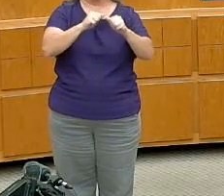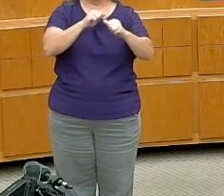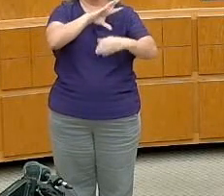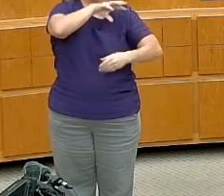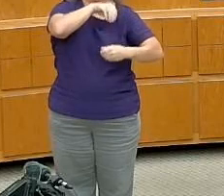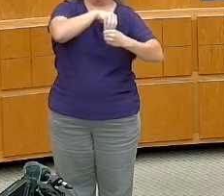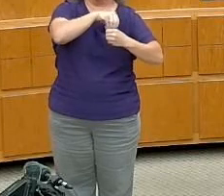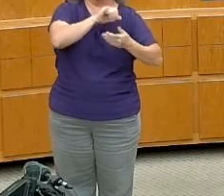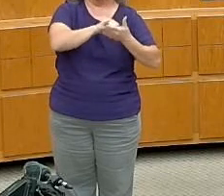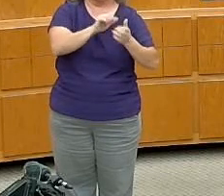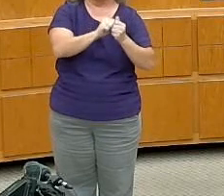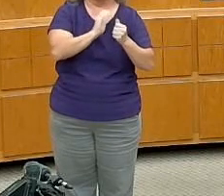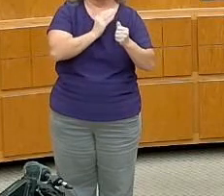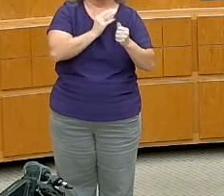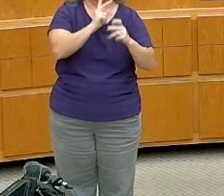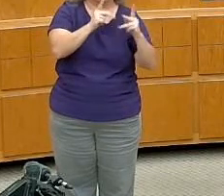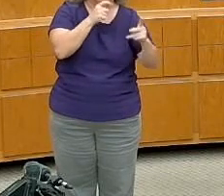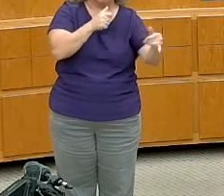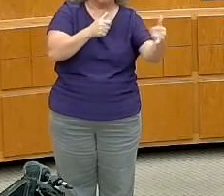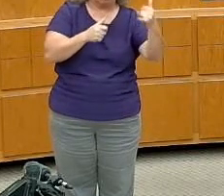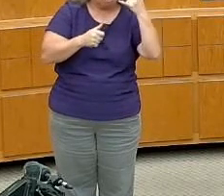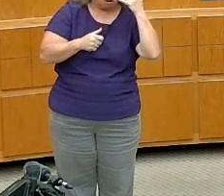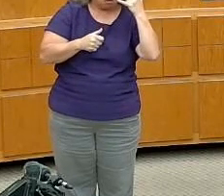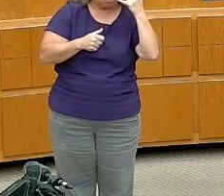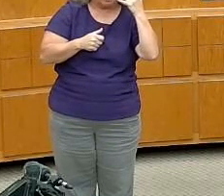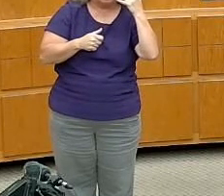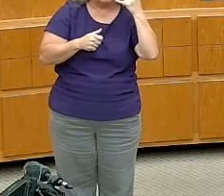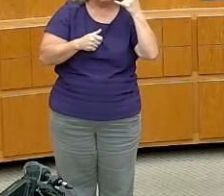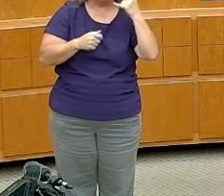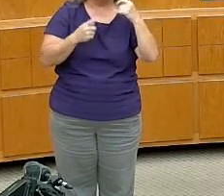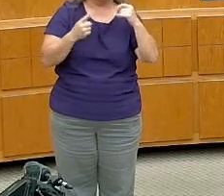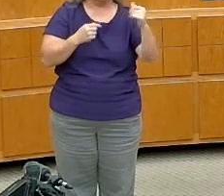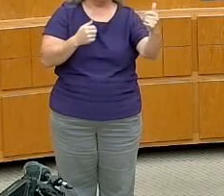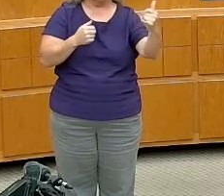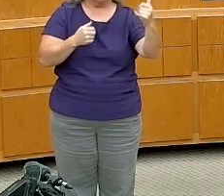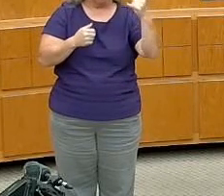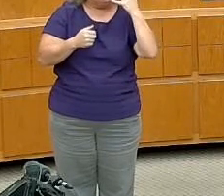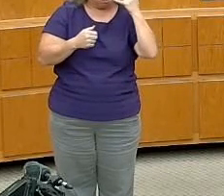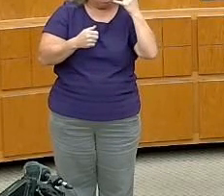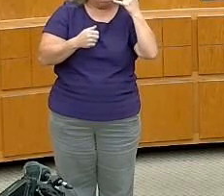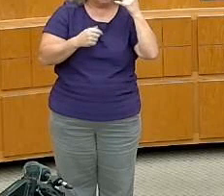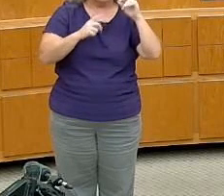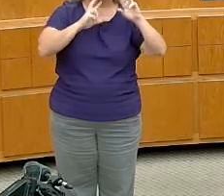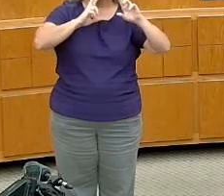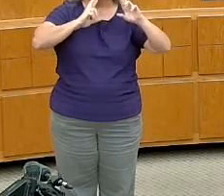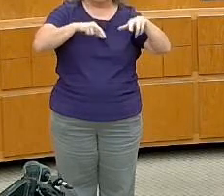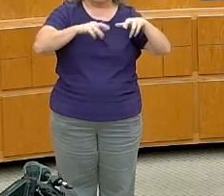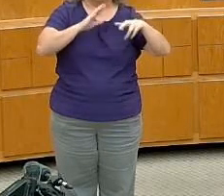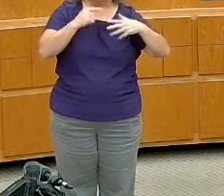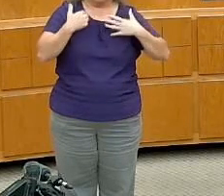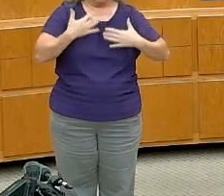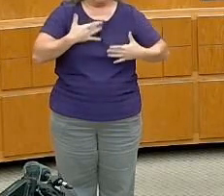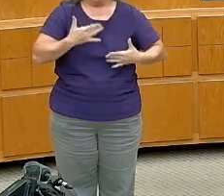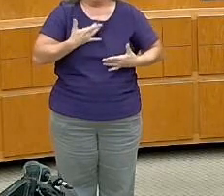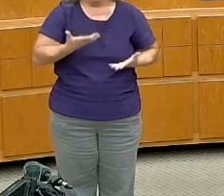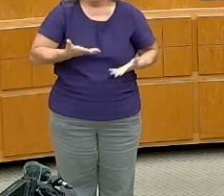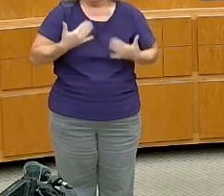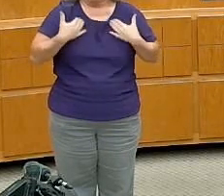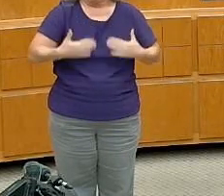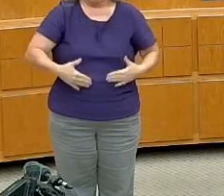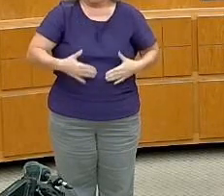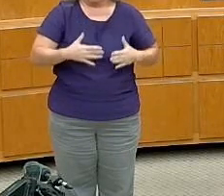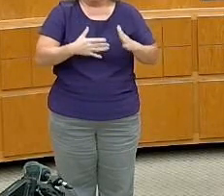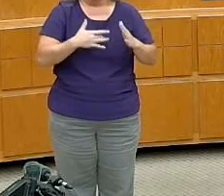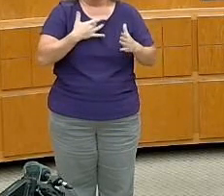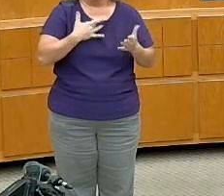the calls so that when a caller came in and gave that as a symptom, that became a red flag for somebody to make